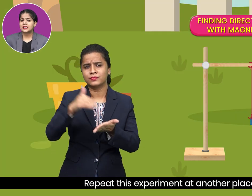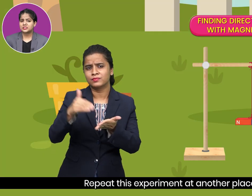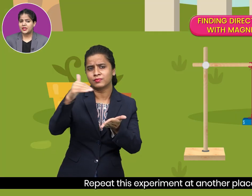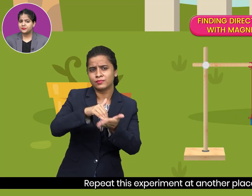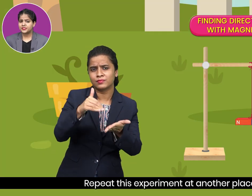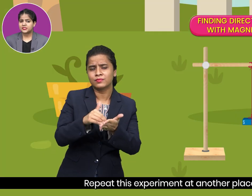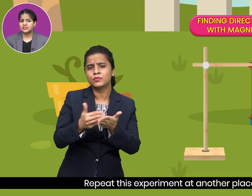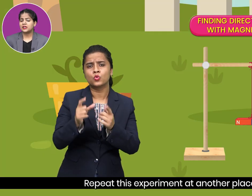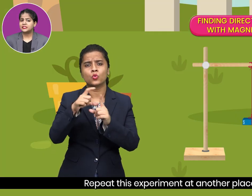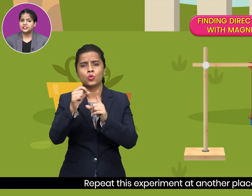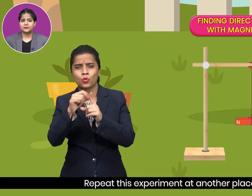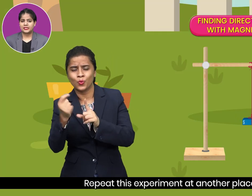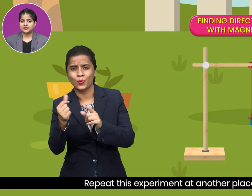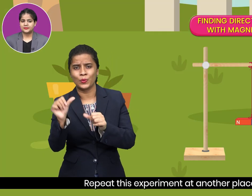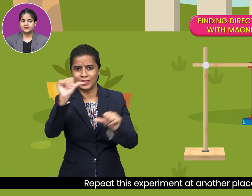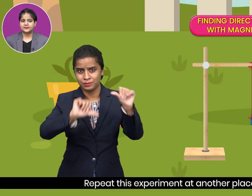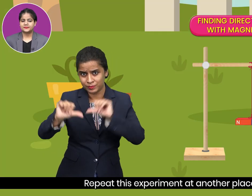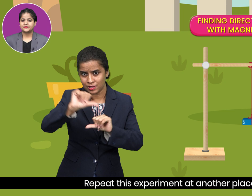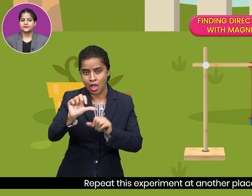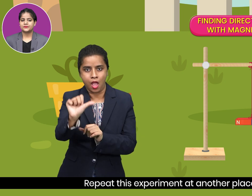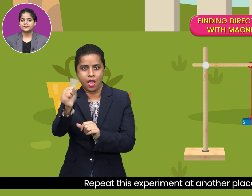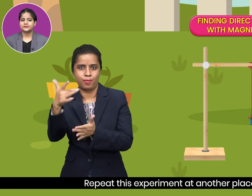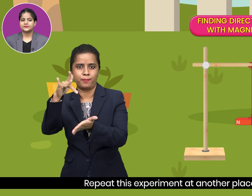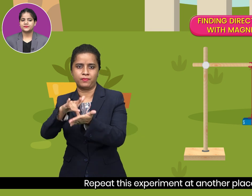Repeat this experiment at another place.